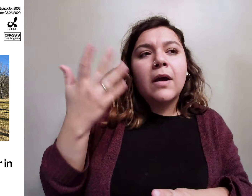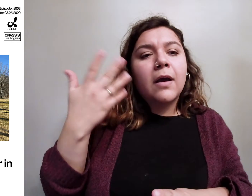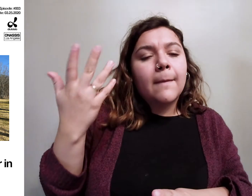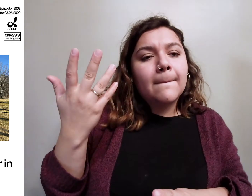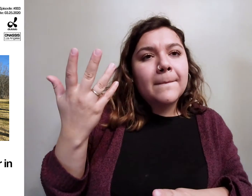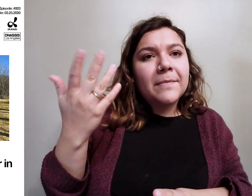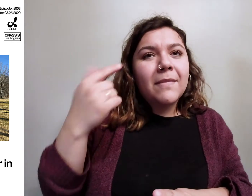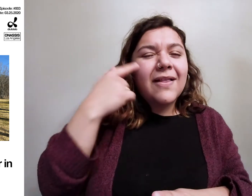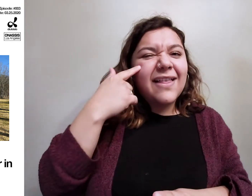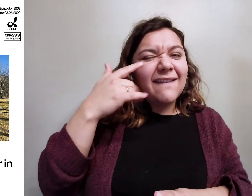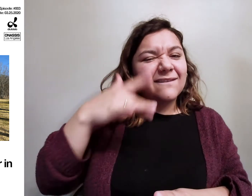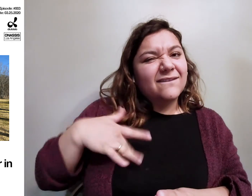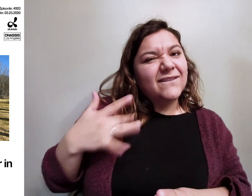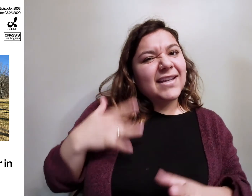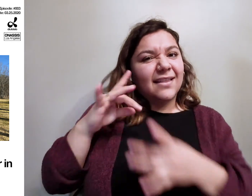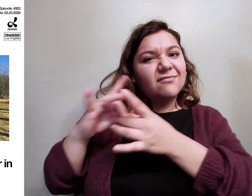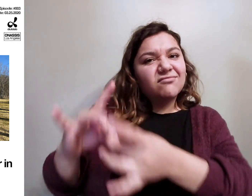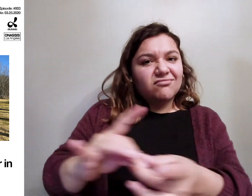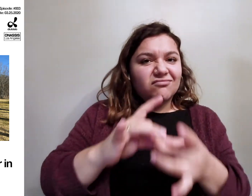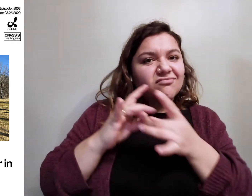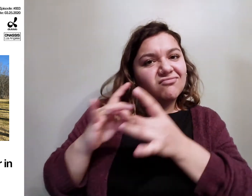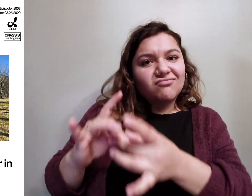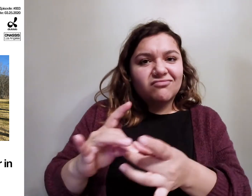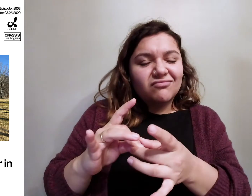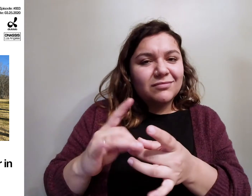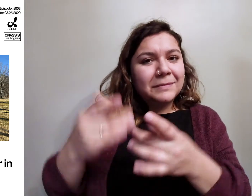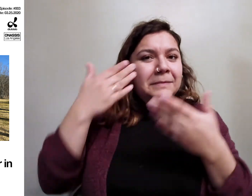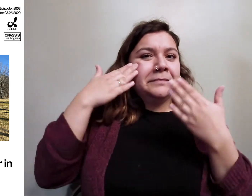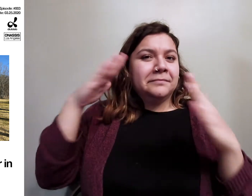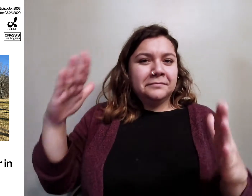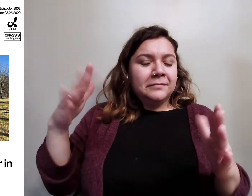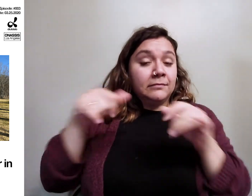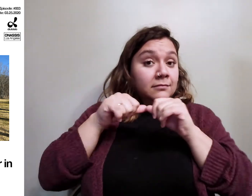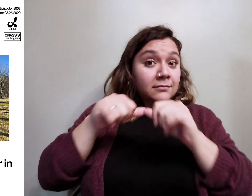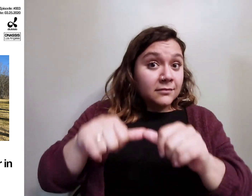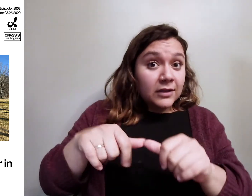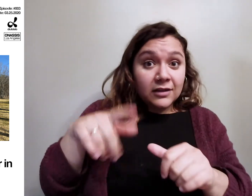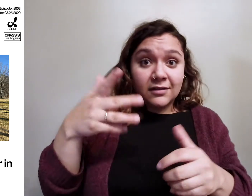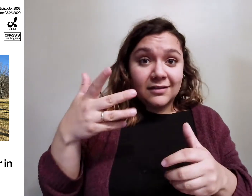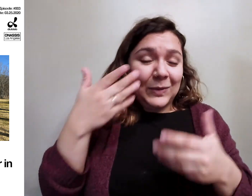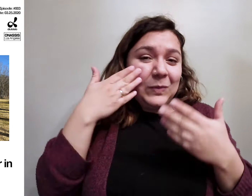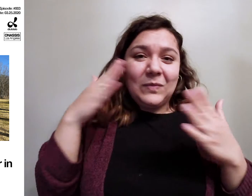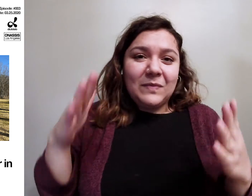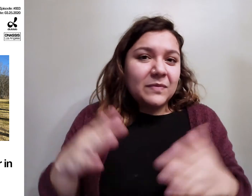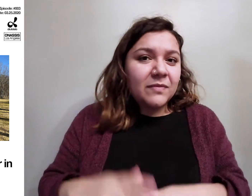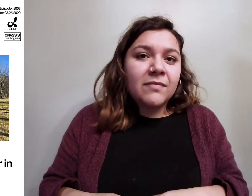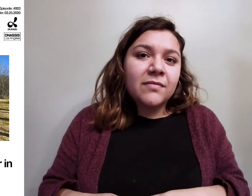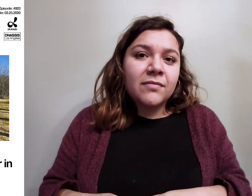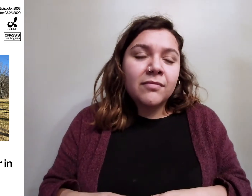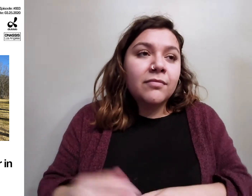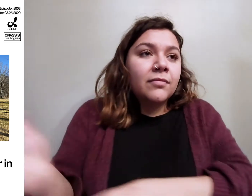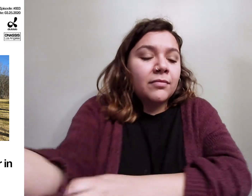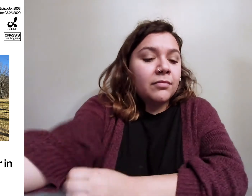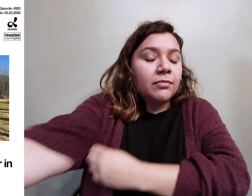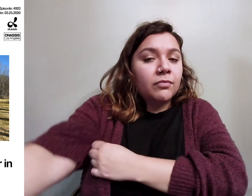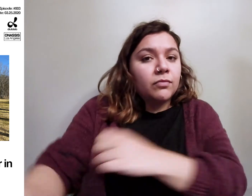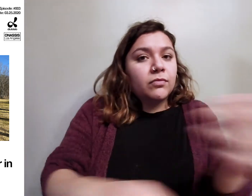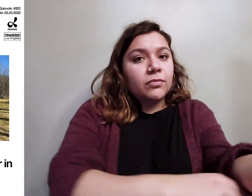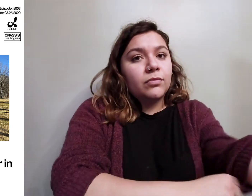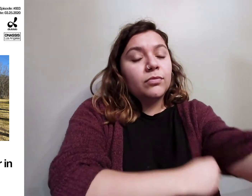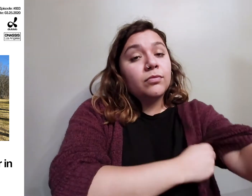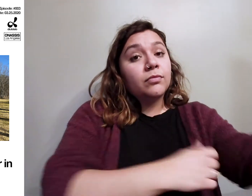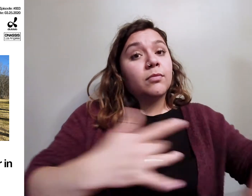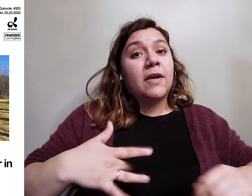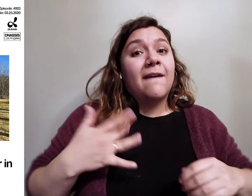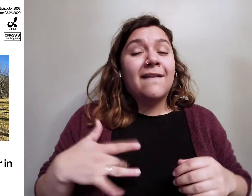comforting? Is it comforting? I think it is. What do you think? I'm curious, because I think that those kinds of questions,